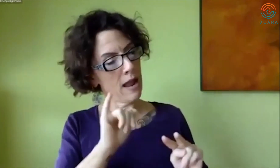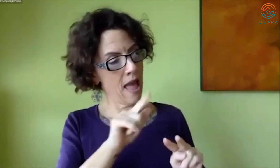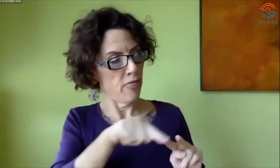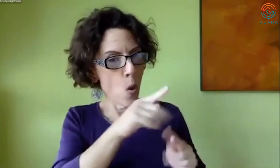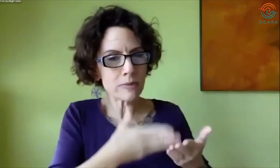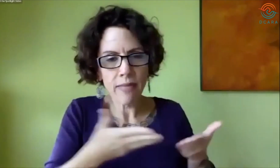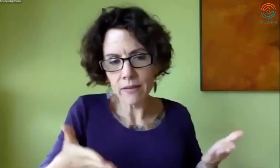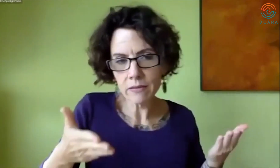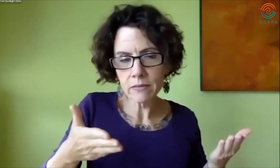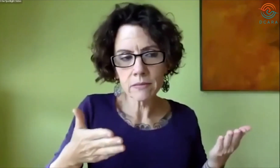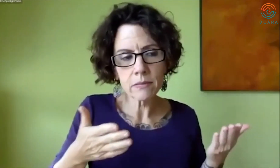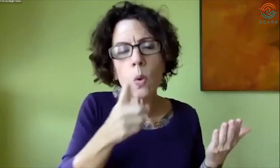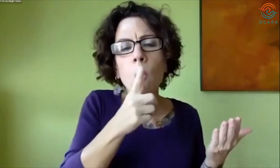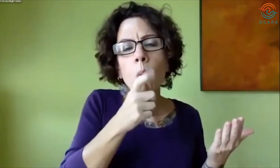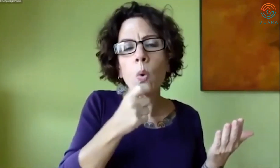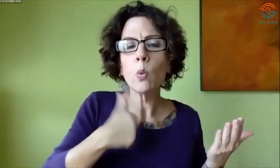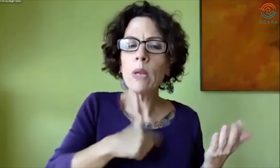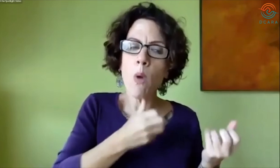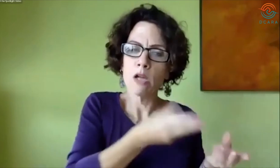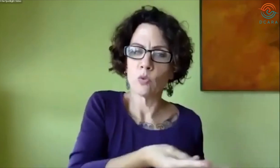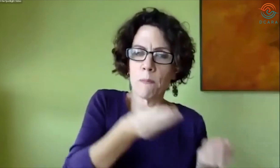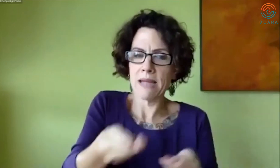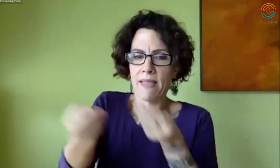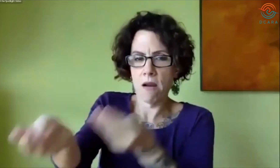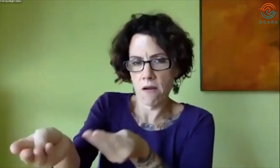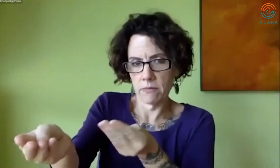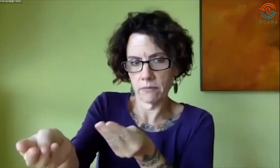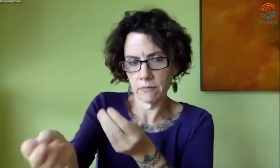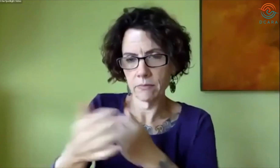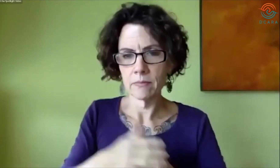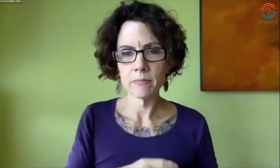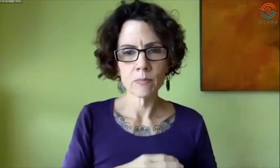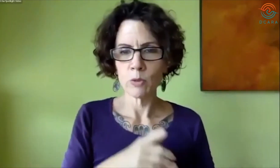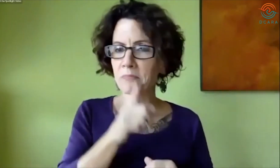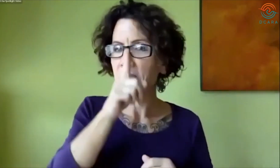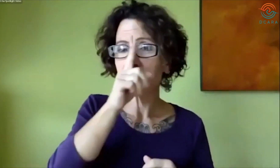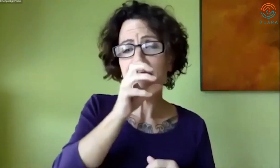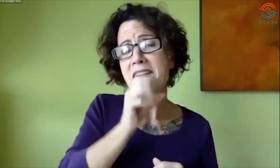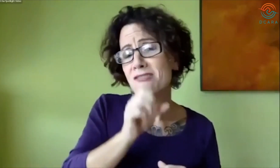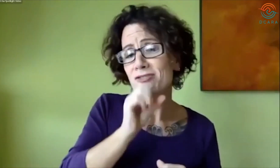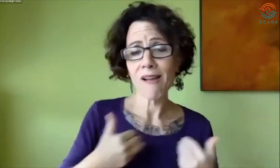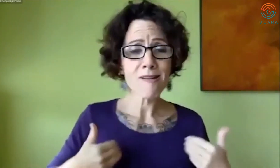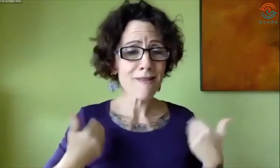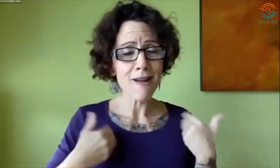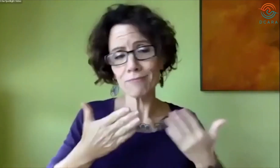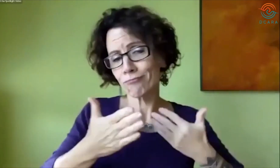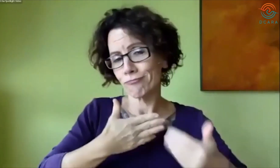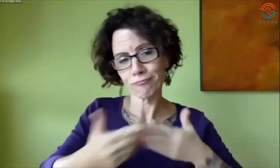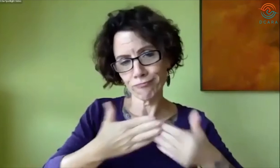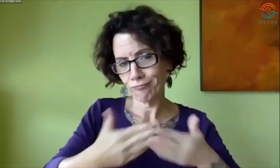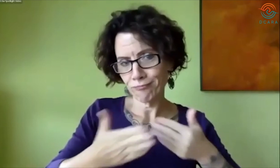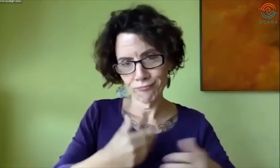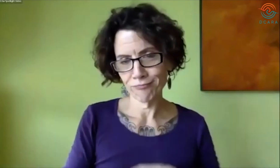and we look at these things, we think about who we want to pass them on to. It doesn't